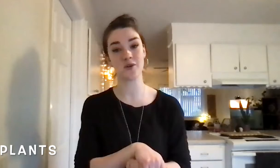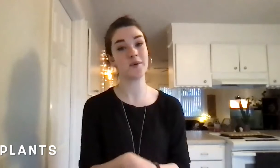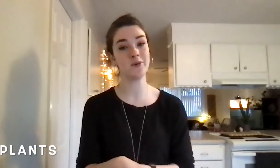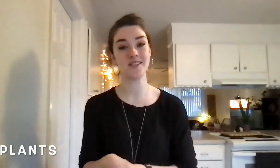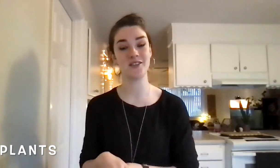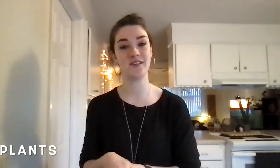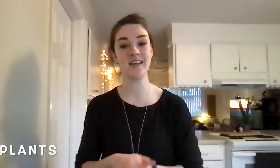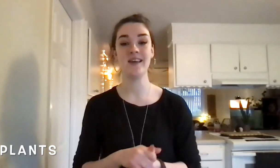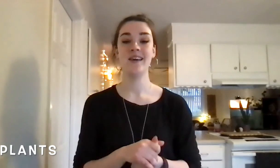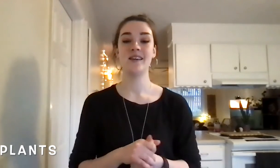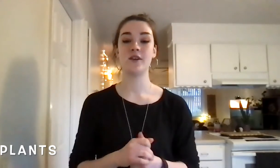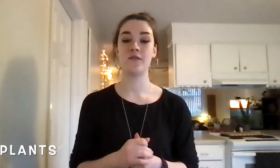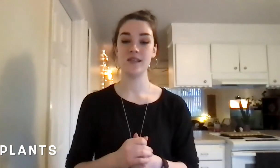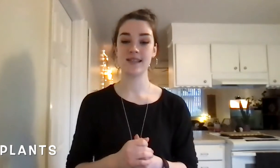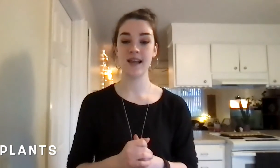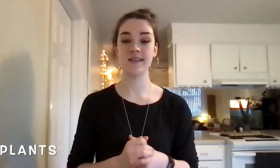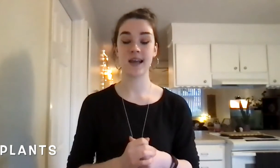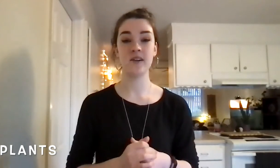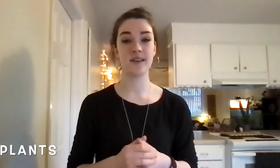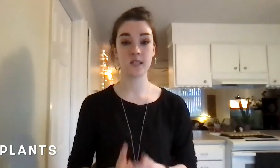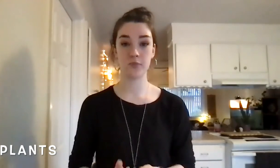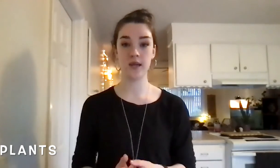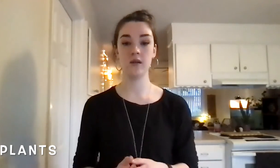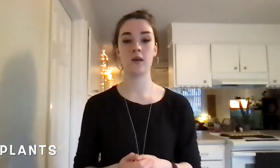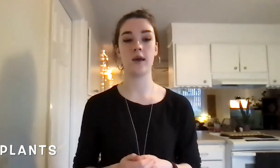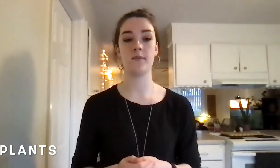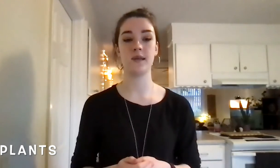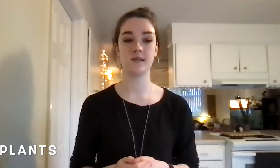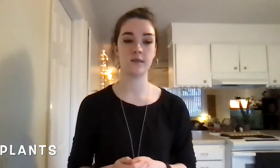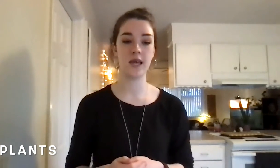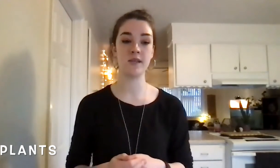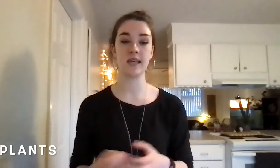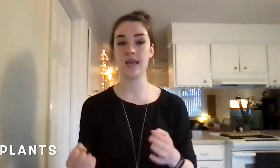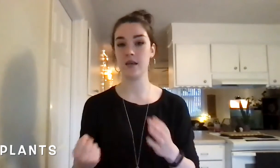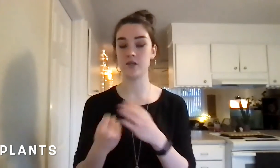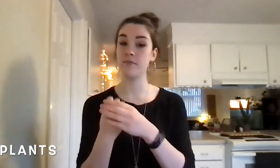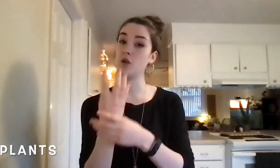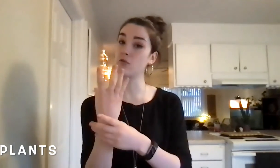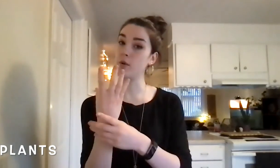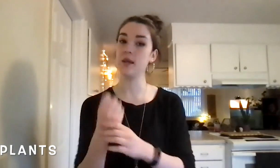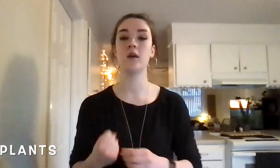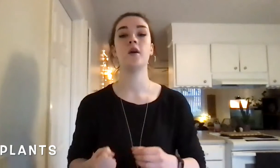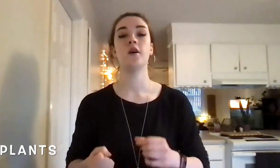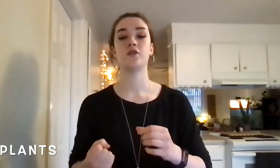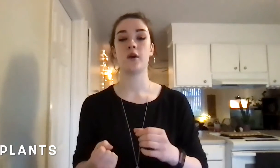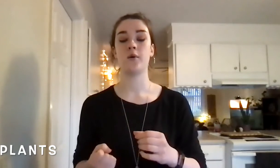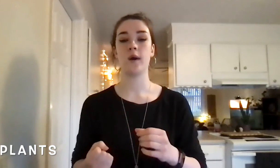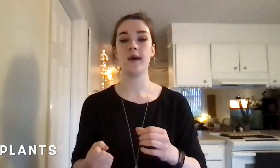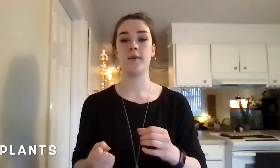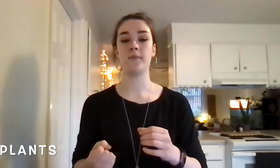growing, which is lovely. So for this sign, it's kind of like spring. It's imitating something growing. So